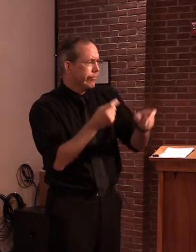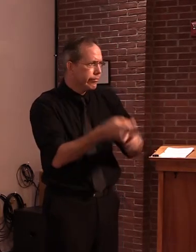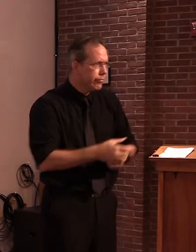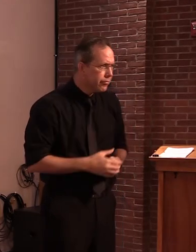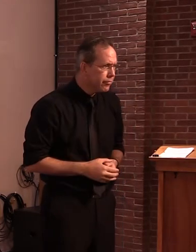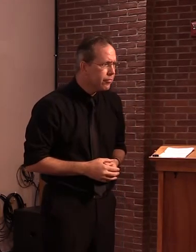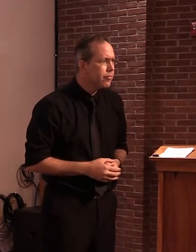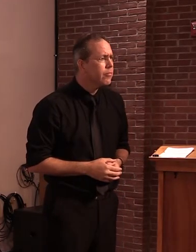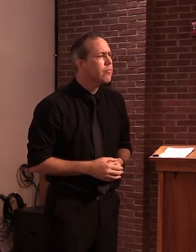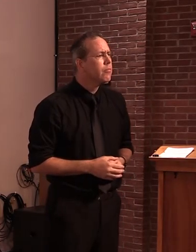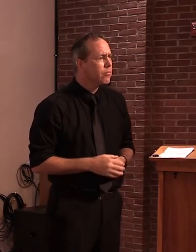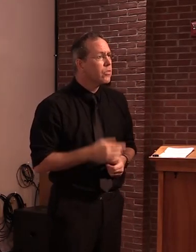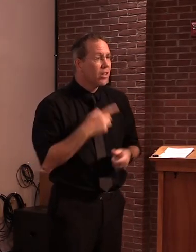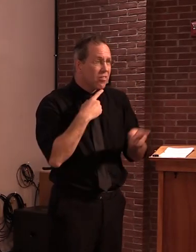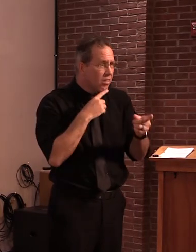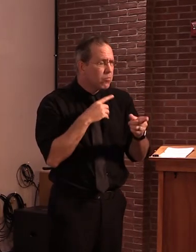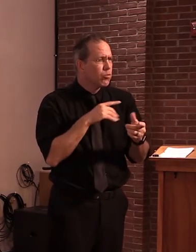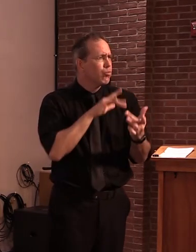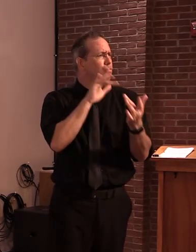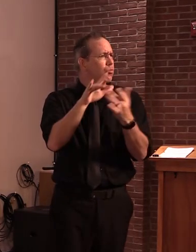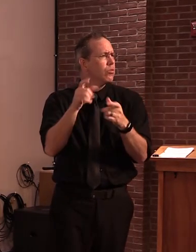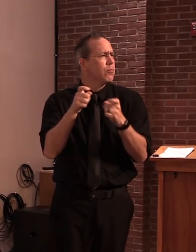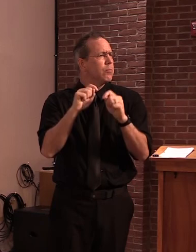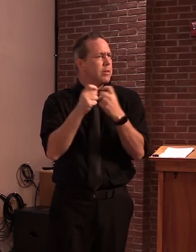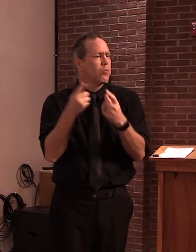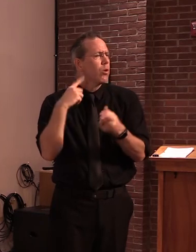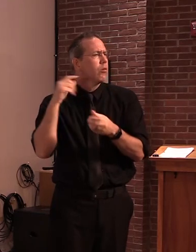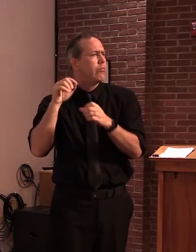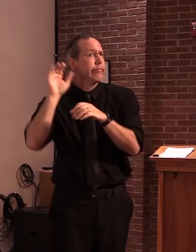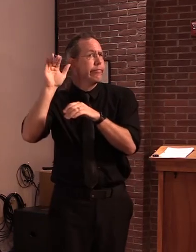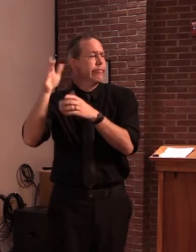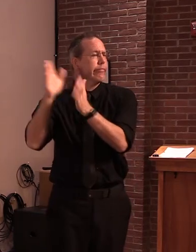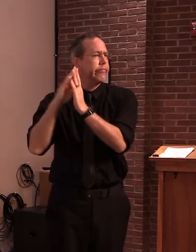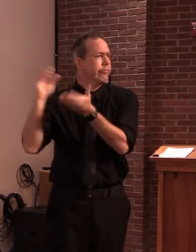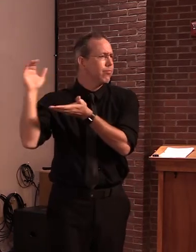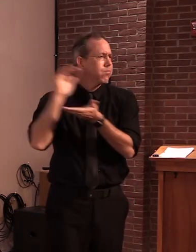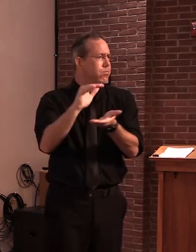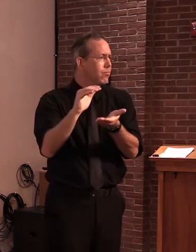make sure masks get out to each town. Okay, thank you.